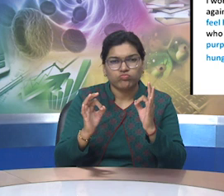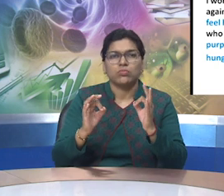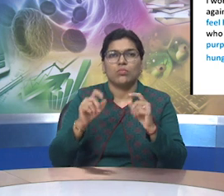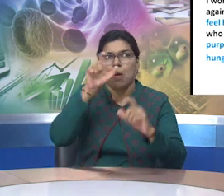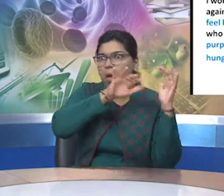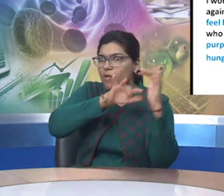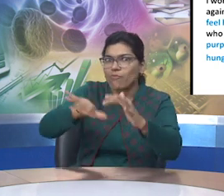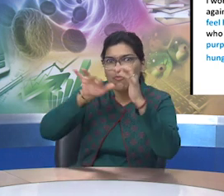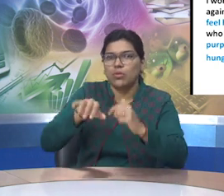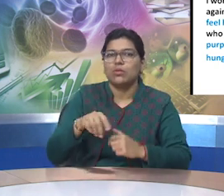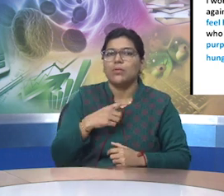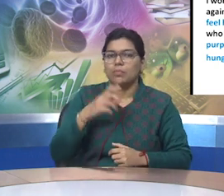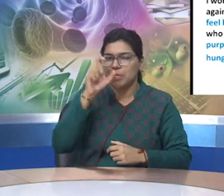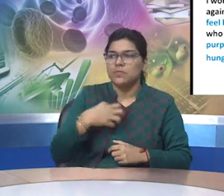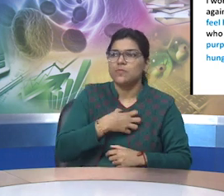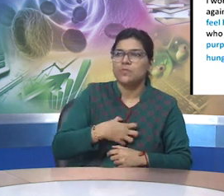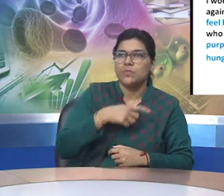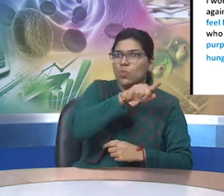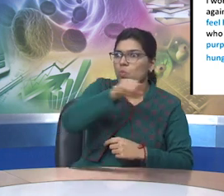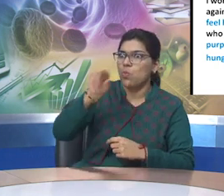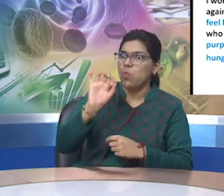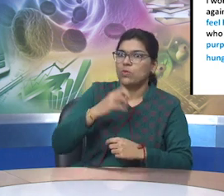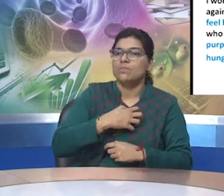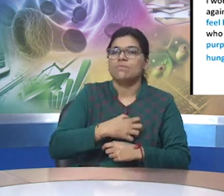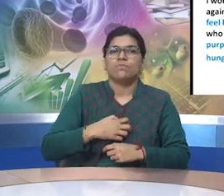they feel hungry.